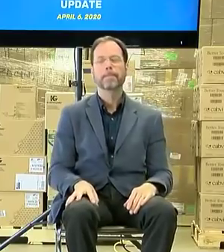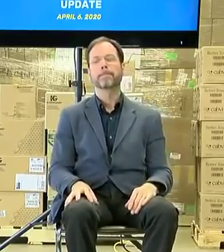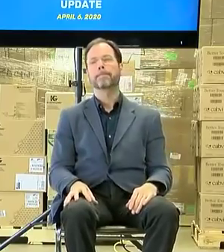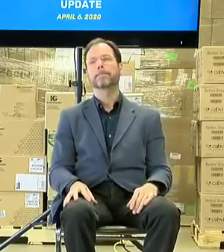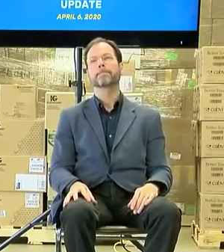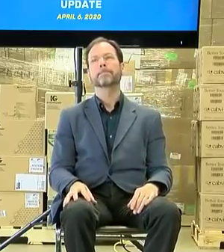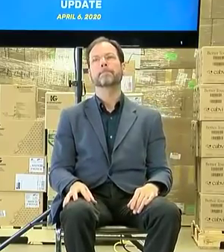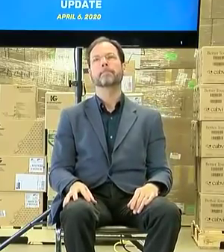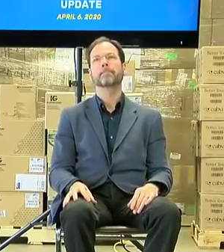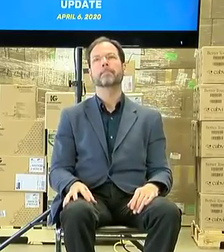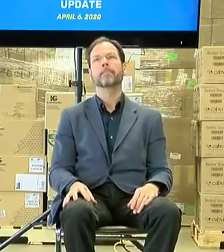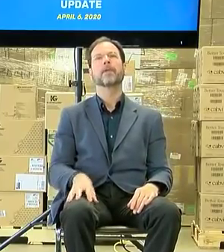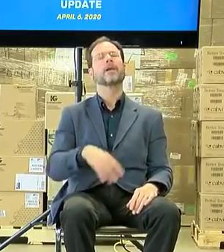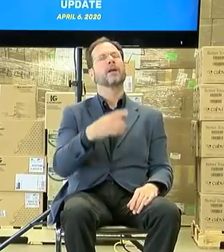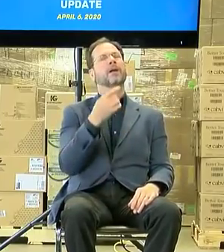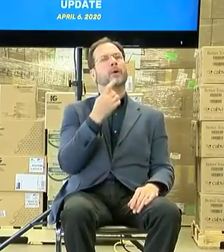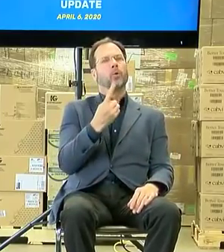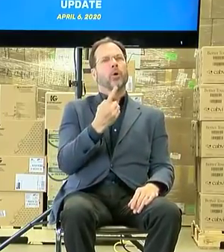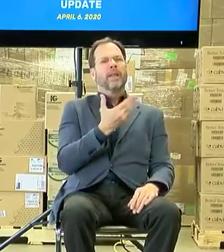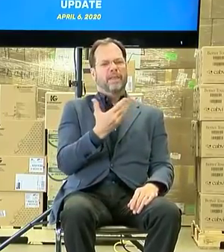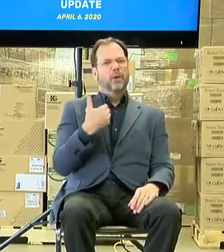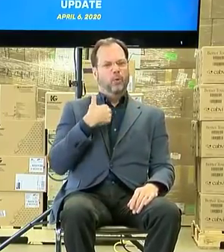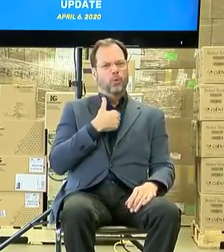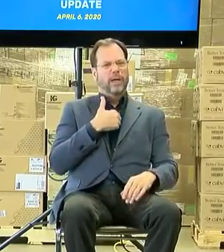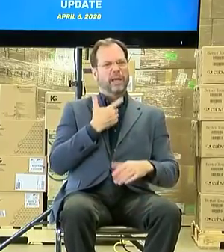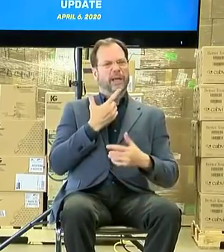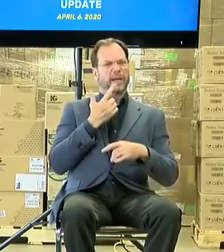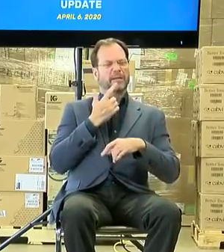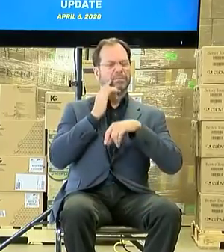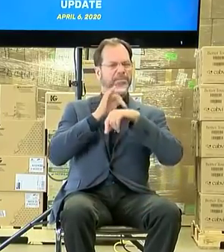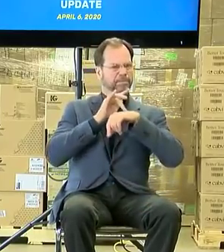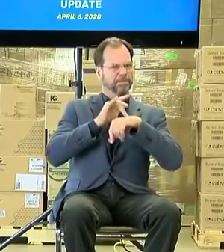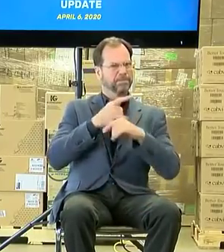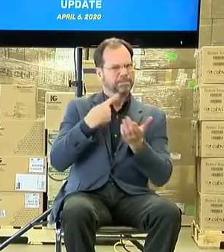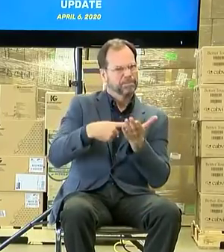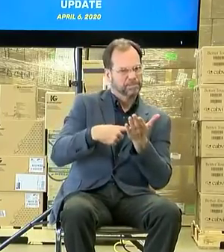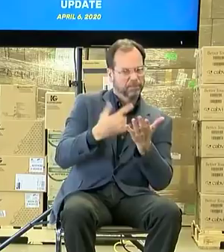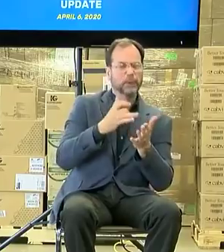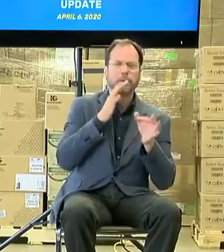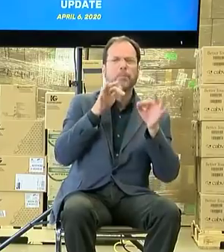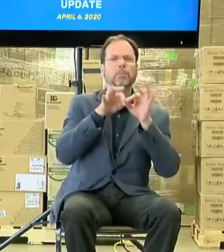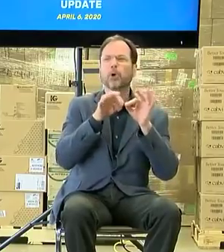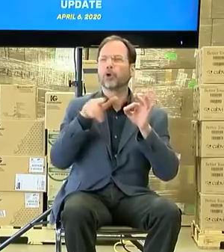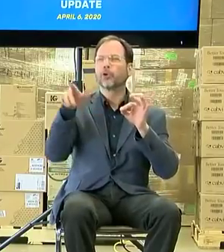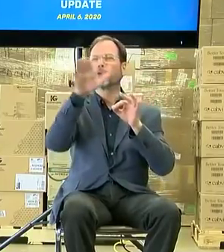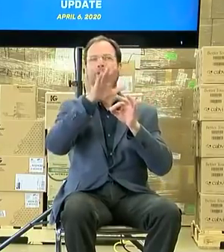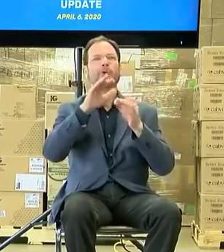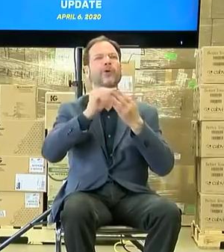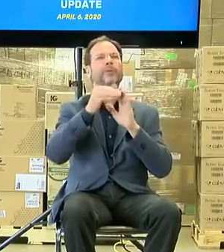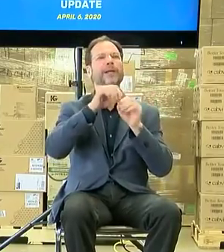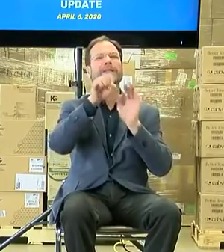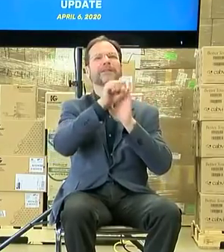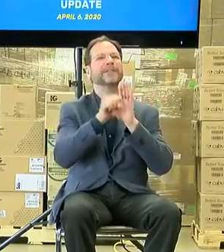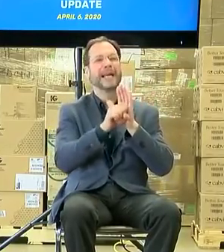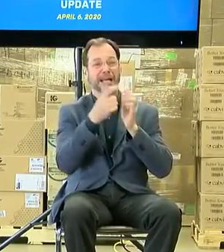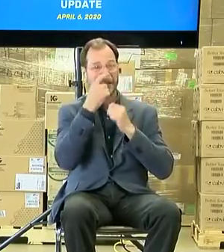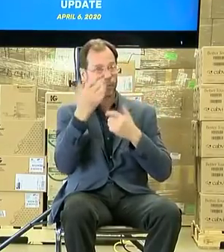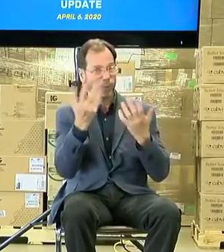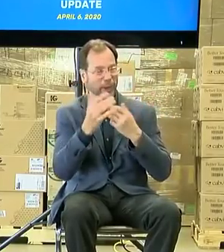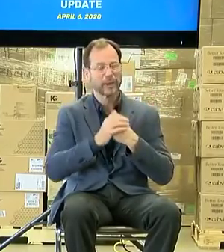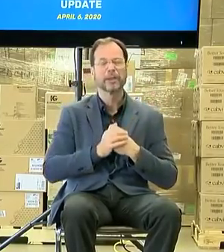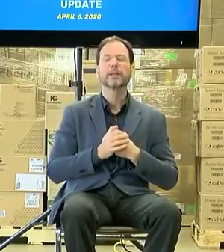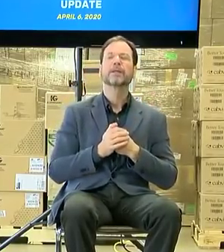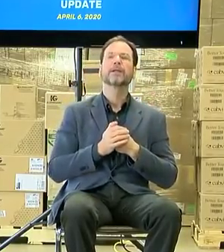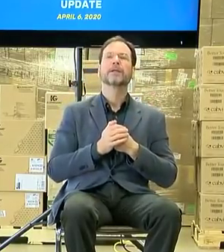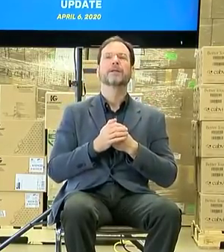one area that we've been focused on and I know is of keen interest for communities across the state, and that is the